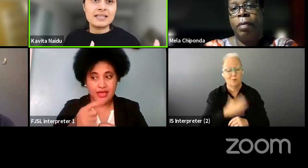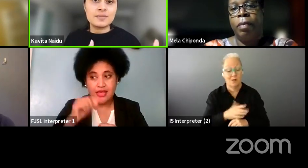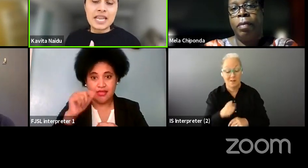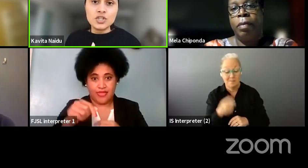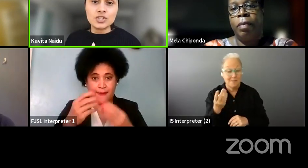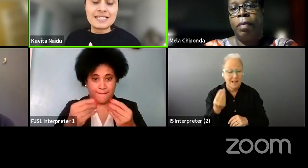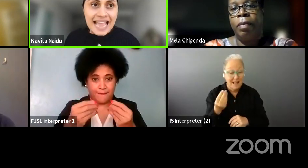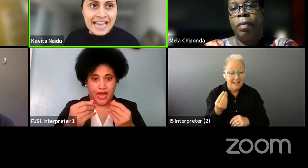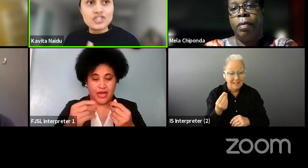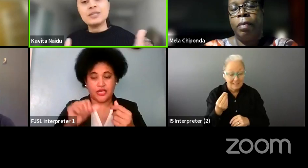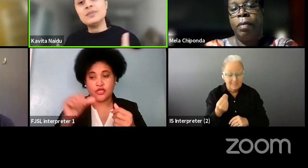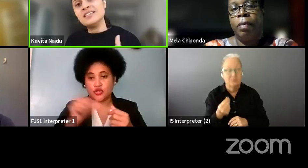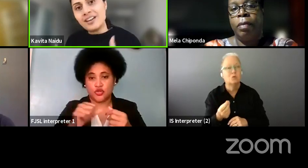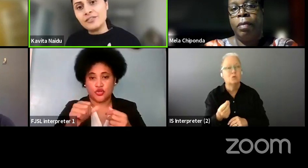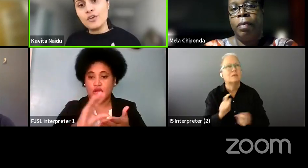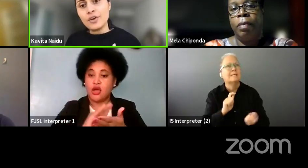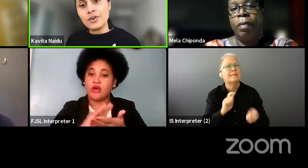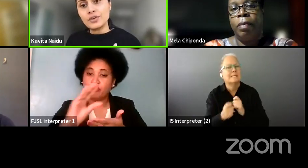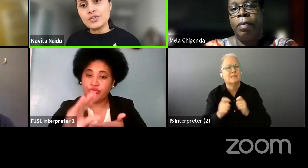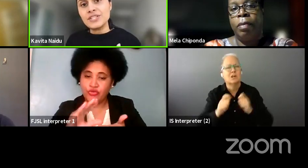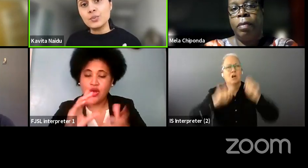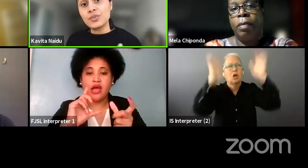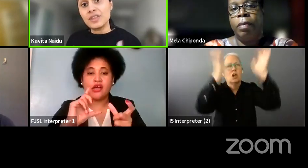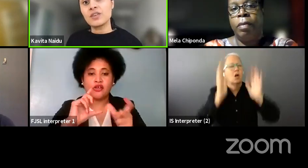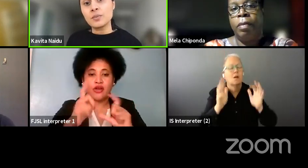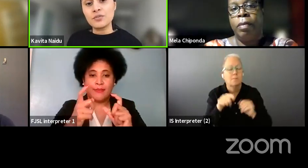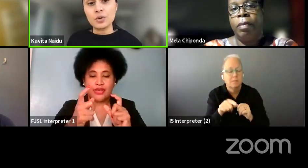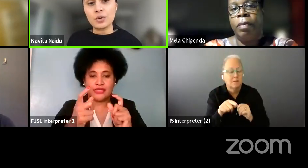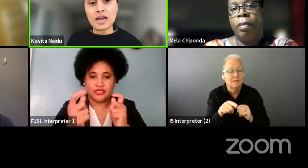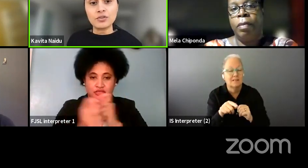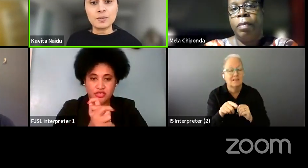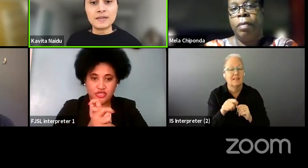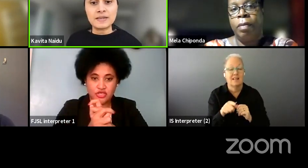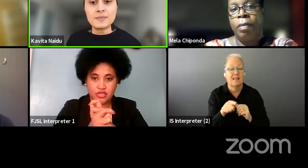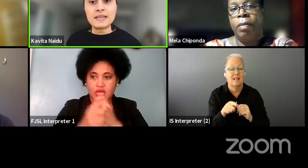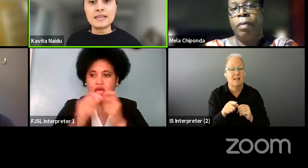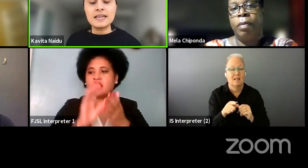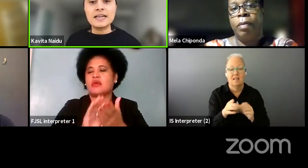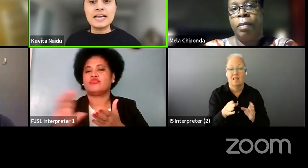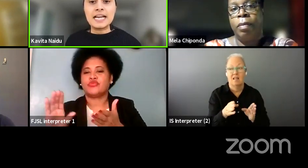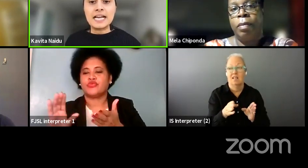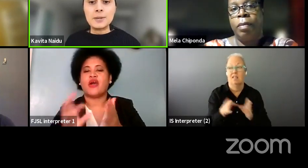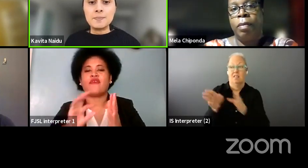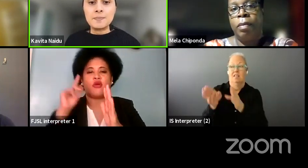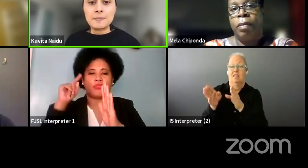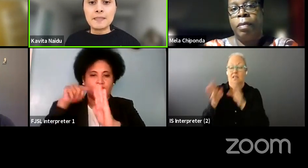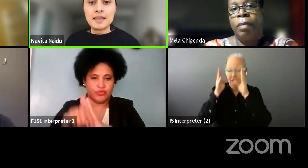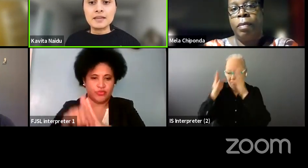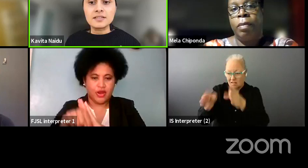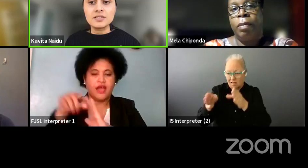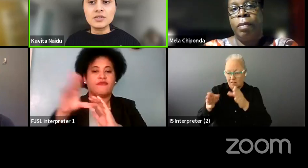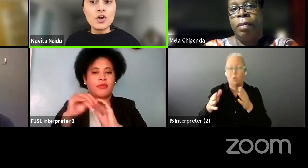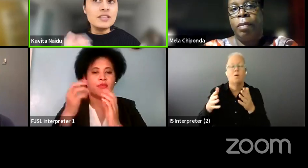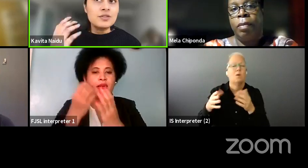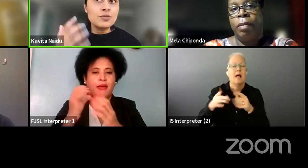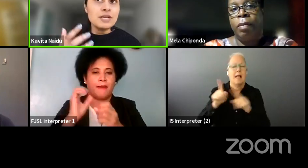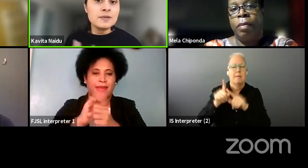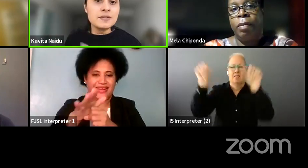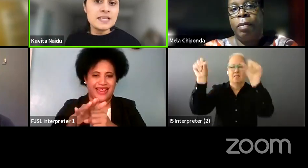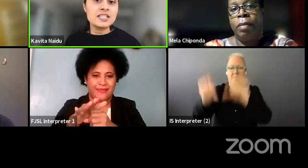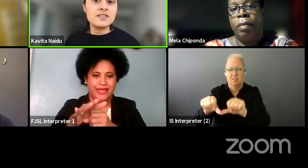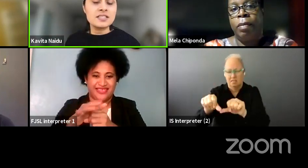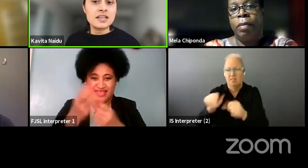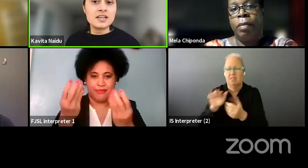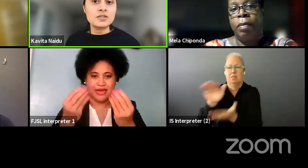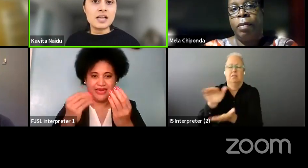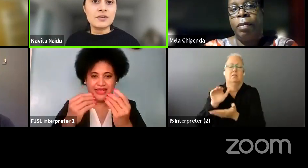climate adaptation has actually been diverted to deal with the economic fallout from the pandemic. And, you know, only